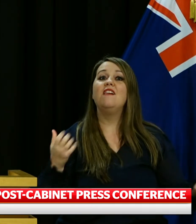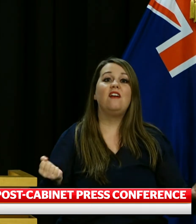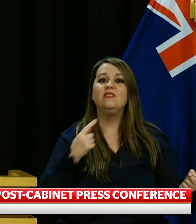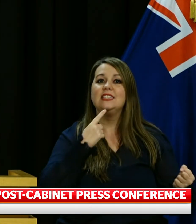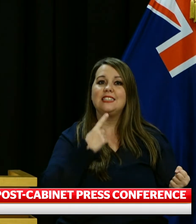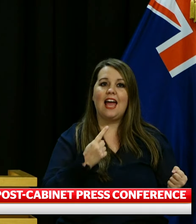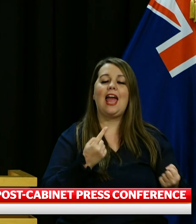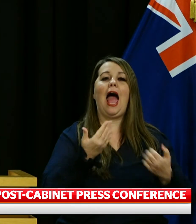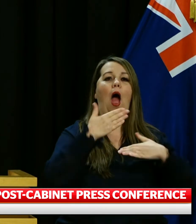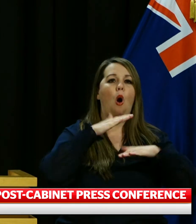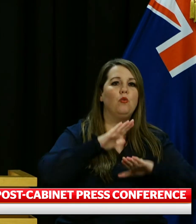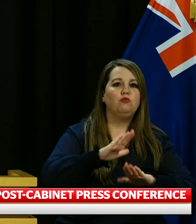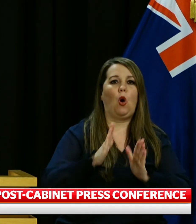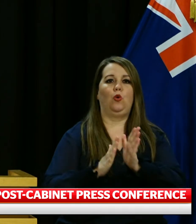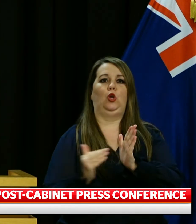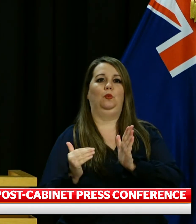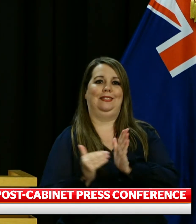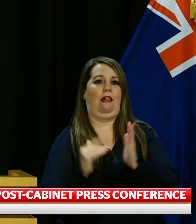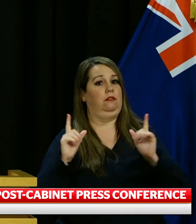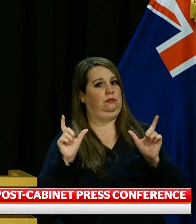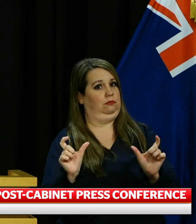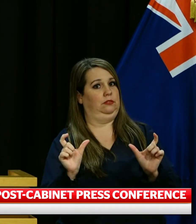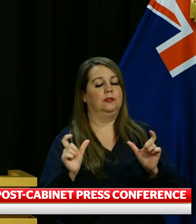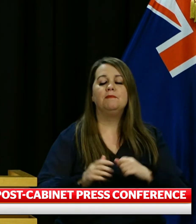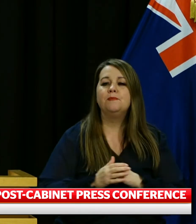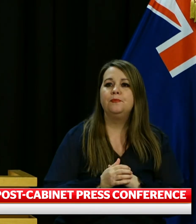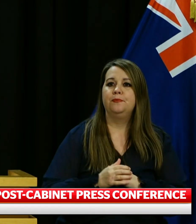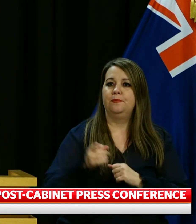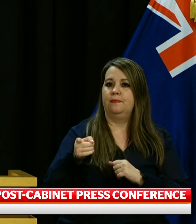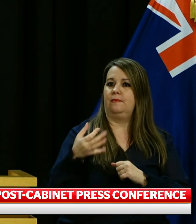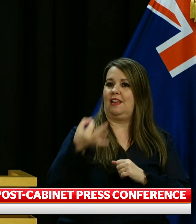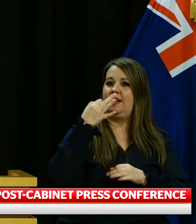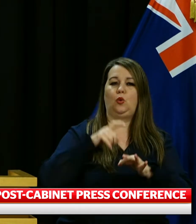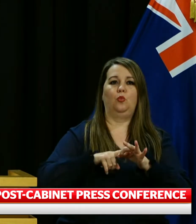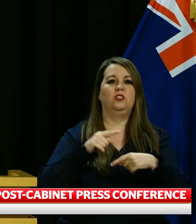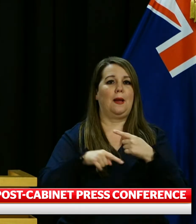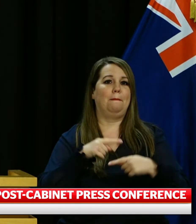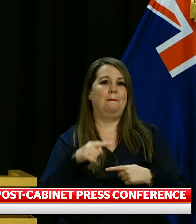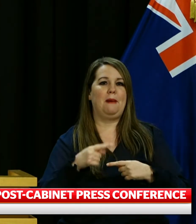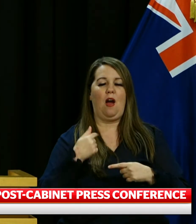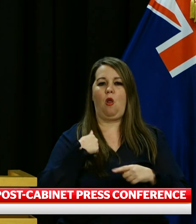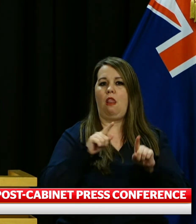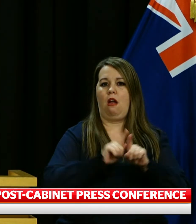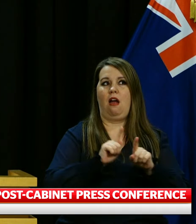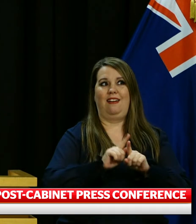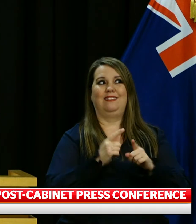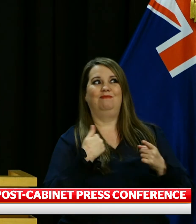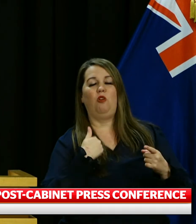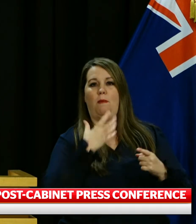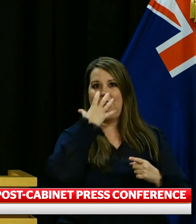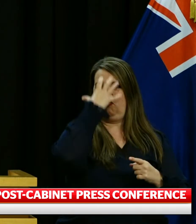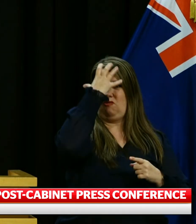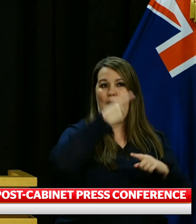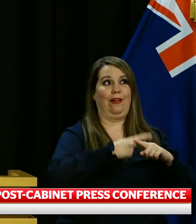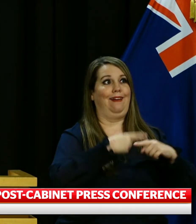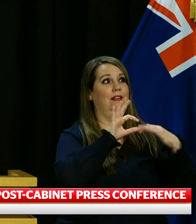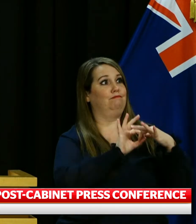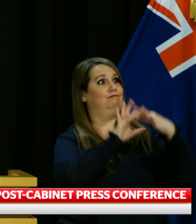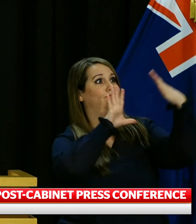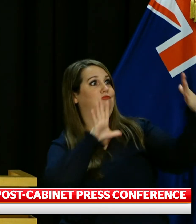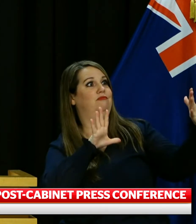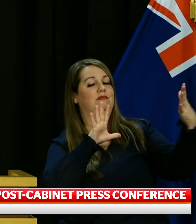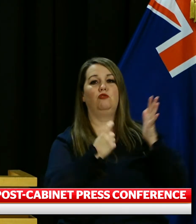What about becoming a republic? I mean, you said yourself you're a Republican. Te Pāti Māori's got a petition on their